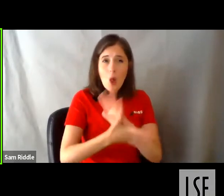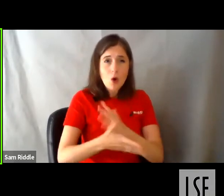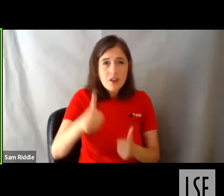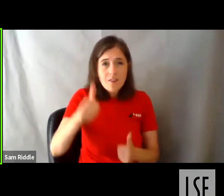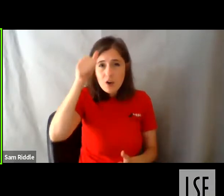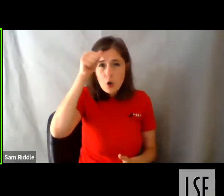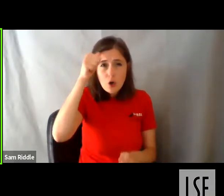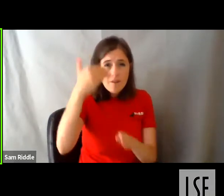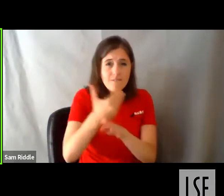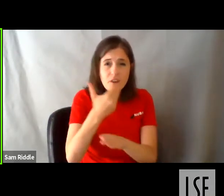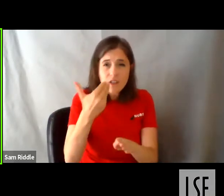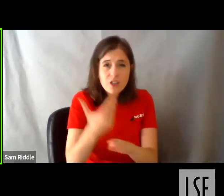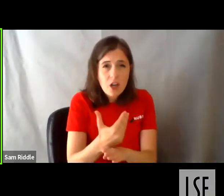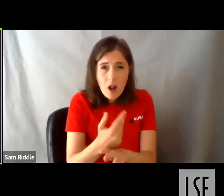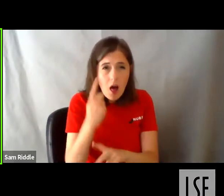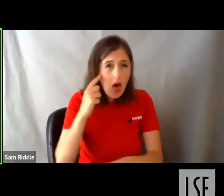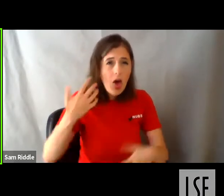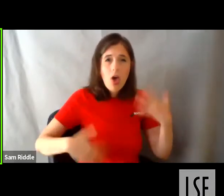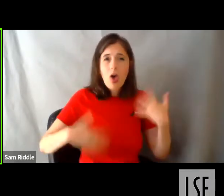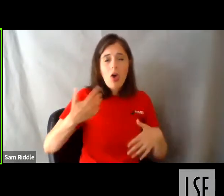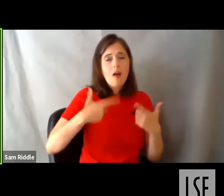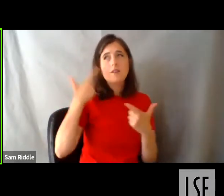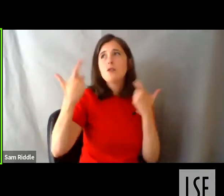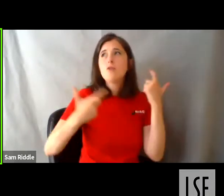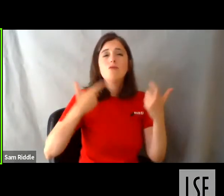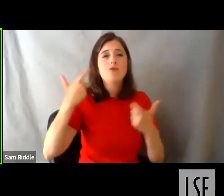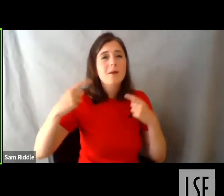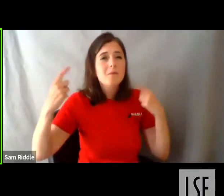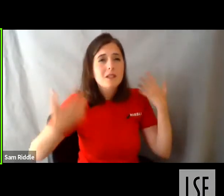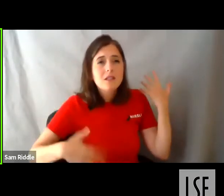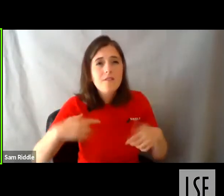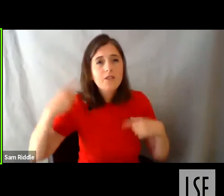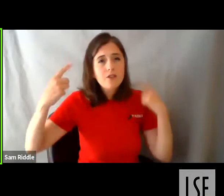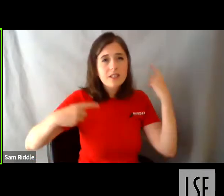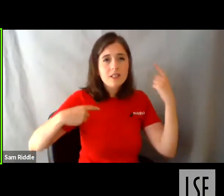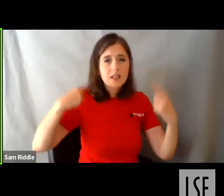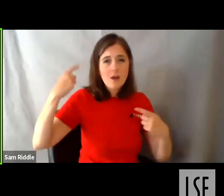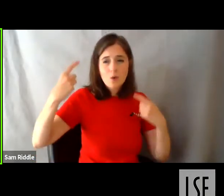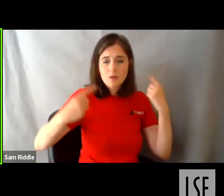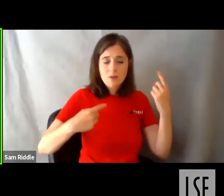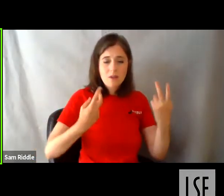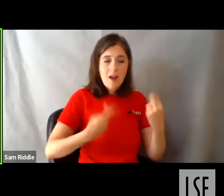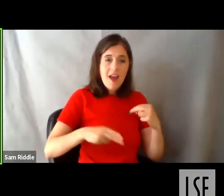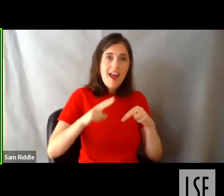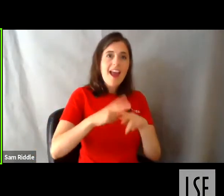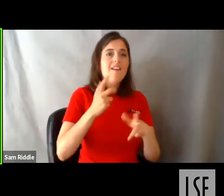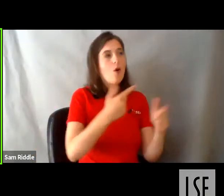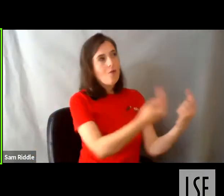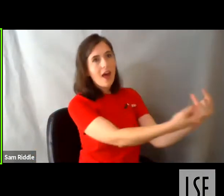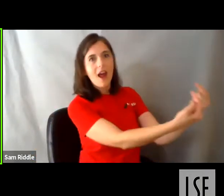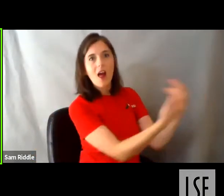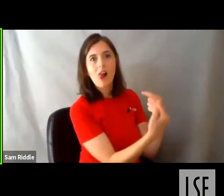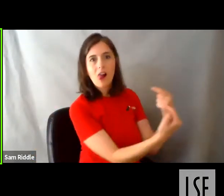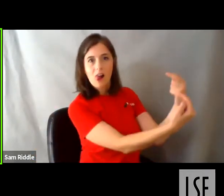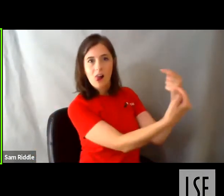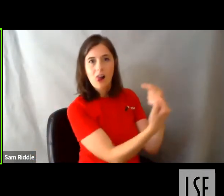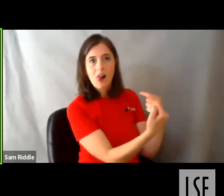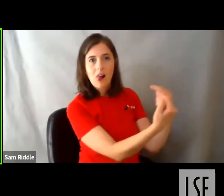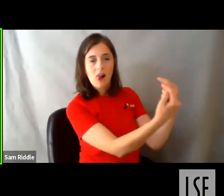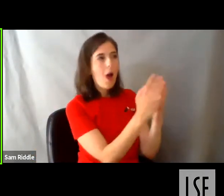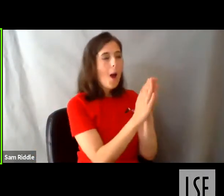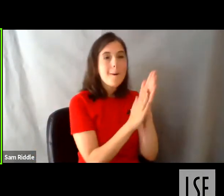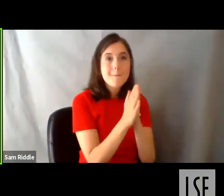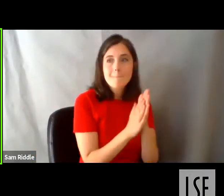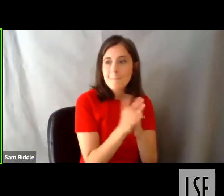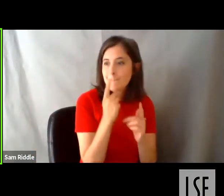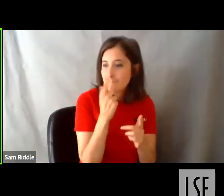of screens and suffering sounds. And if we keep on harassing, maybe we'll hit the